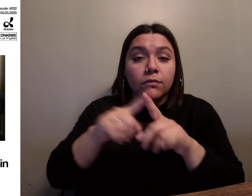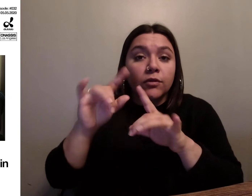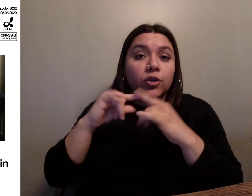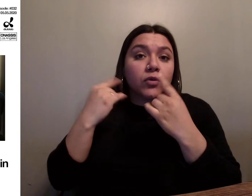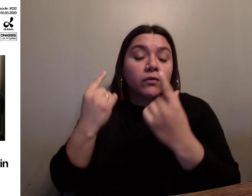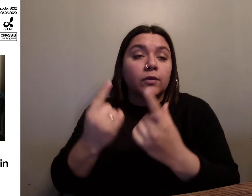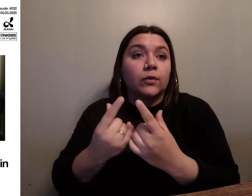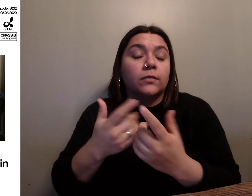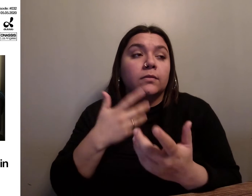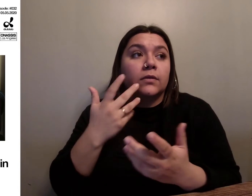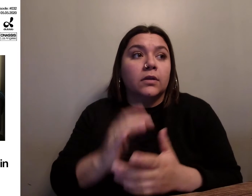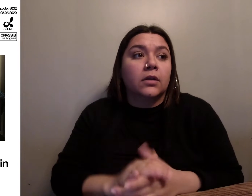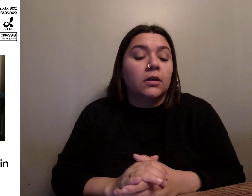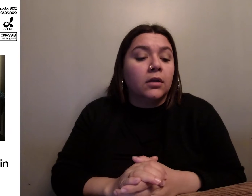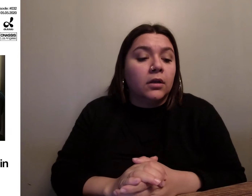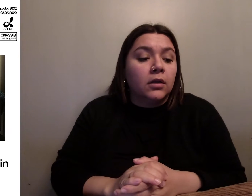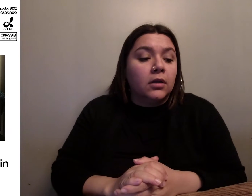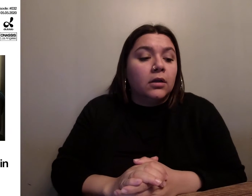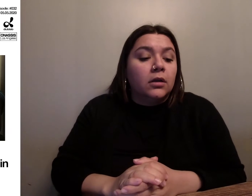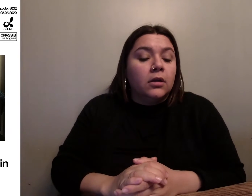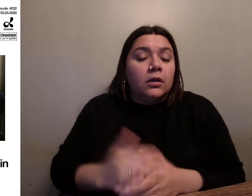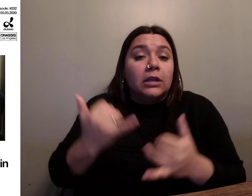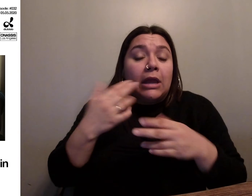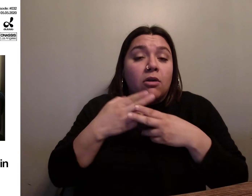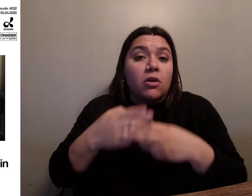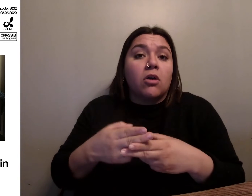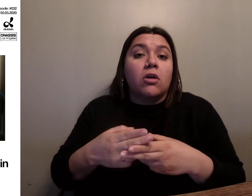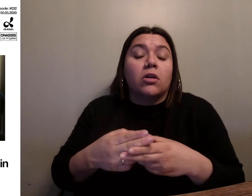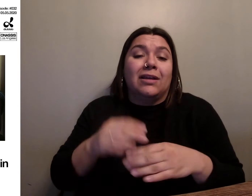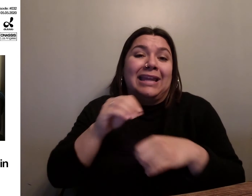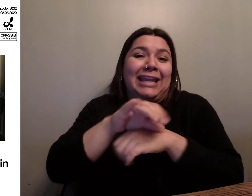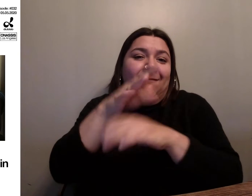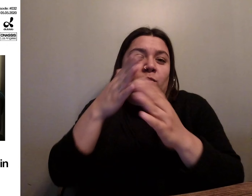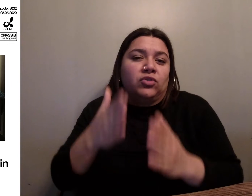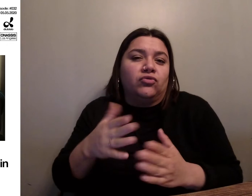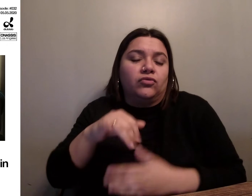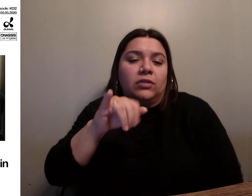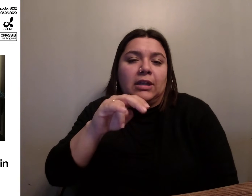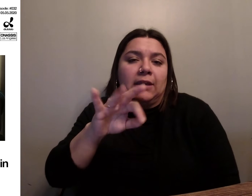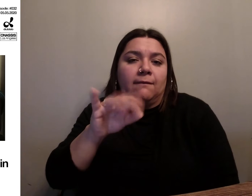to see how crazy we are, and we're totally nuts.